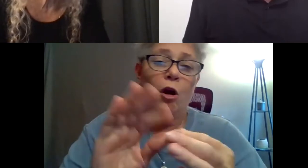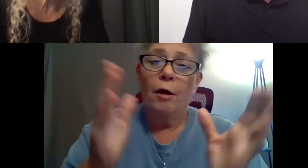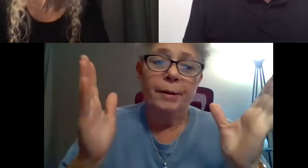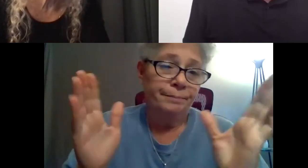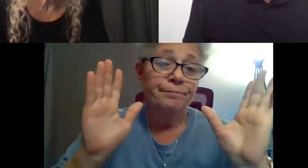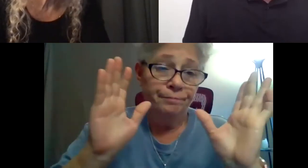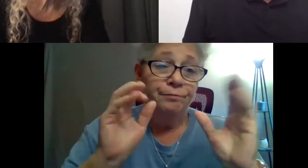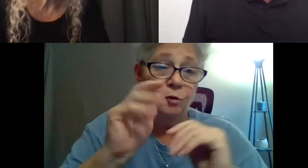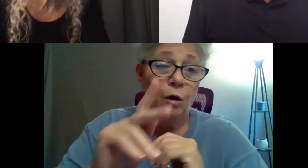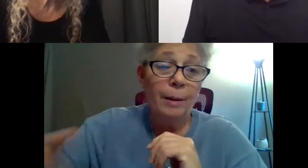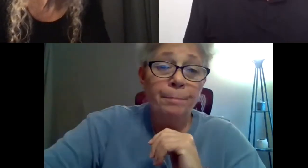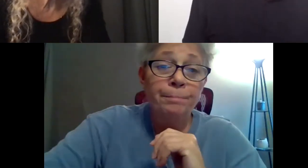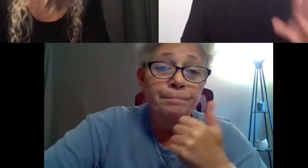without the evidence to